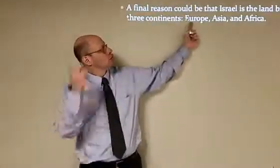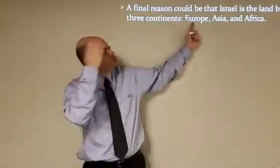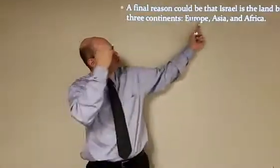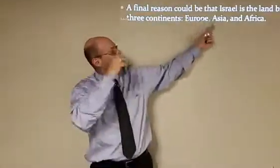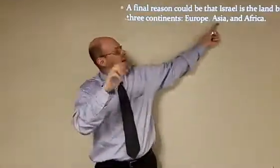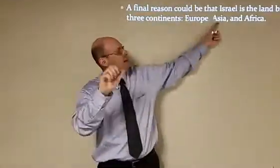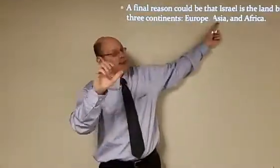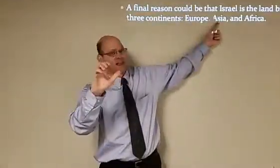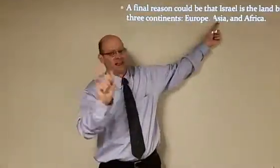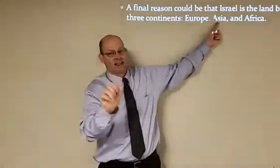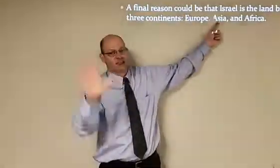and Africa.